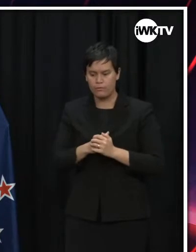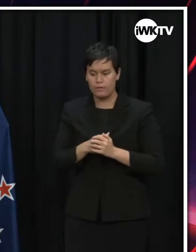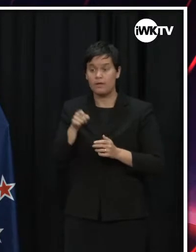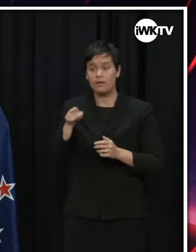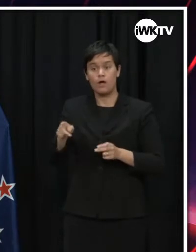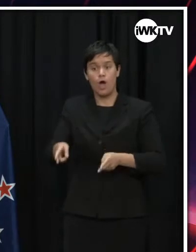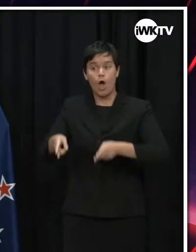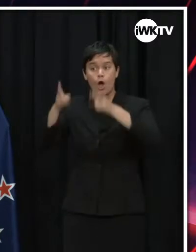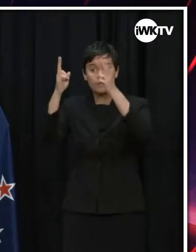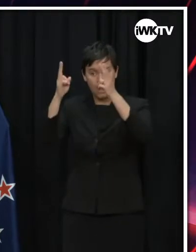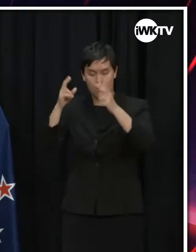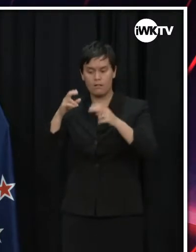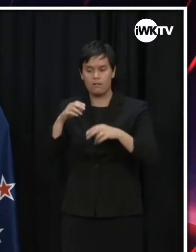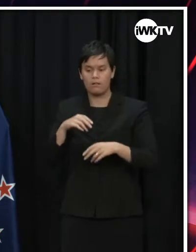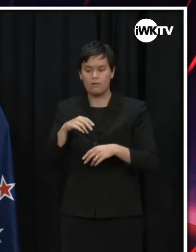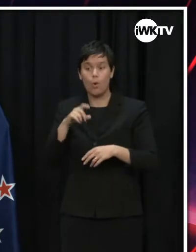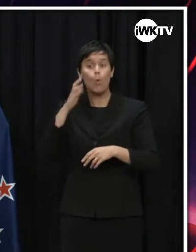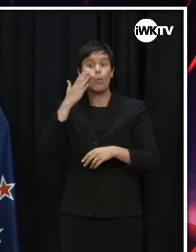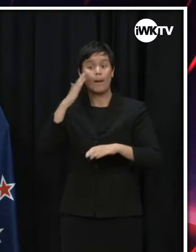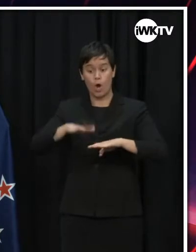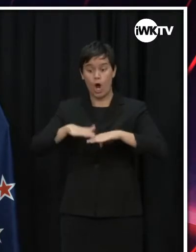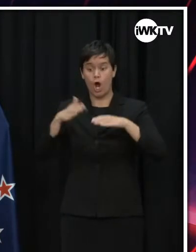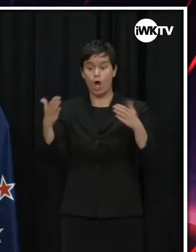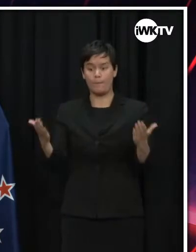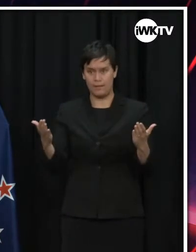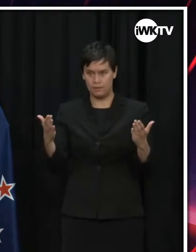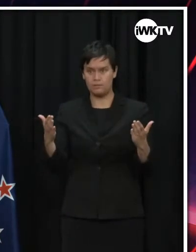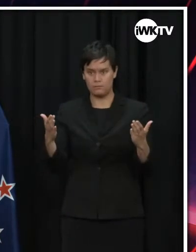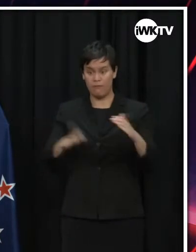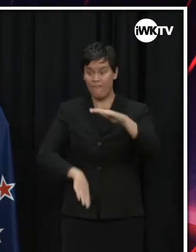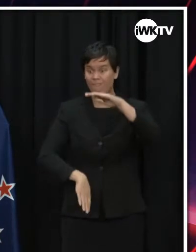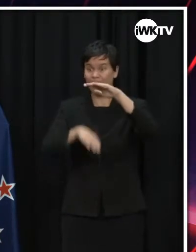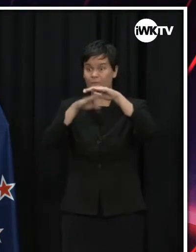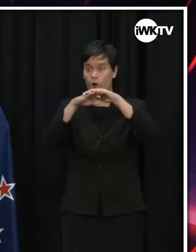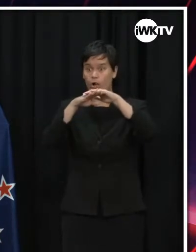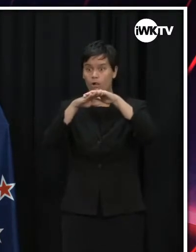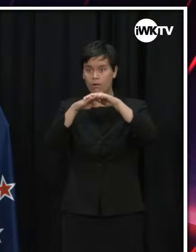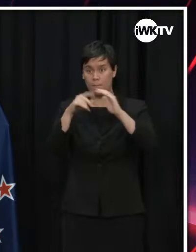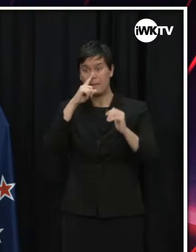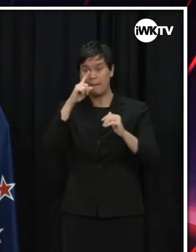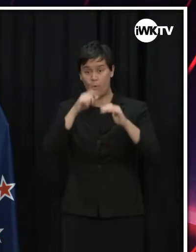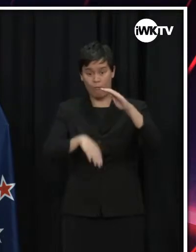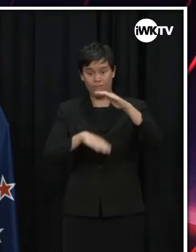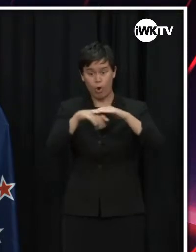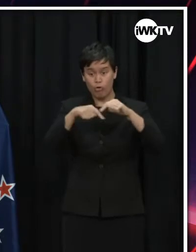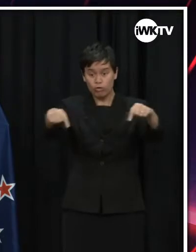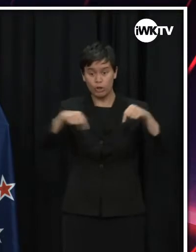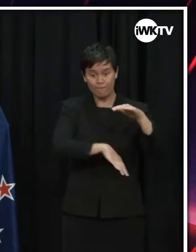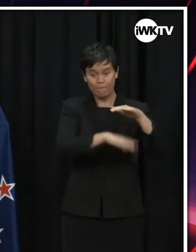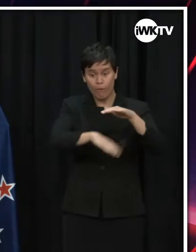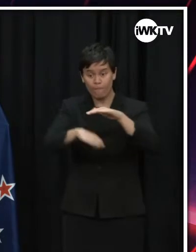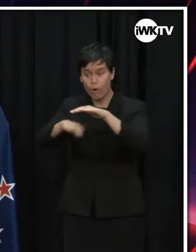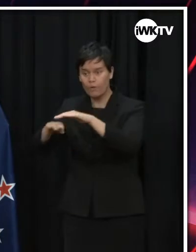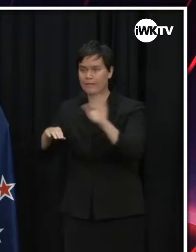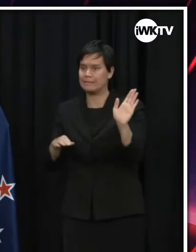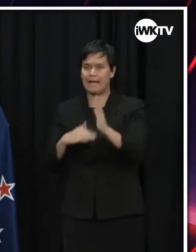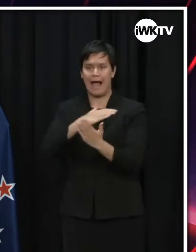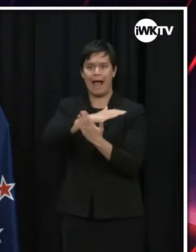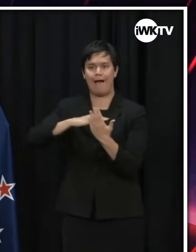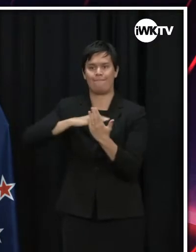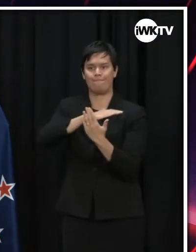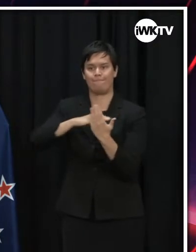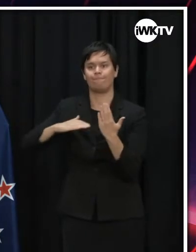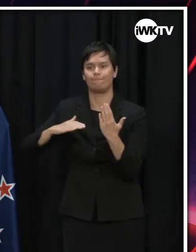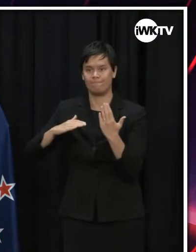initially reopening at 50% of its capacity for the first 2 weeks, and only the lower floors will be